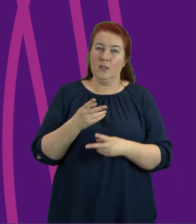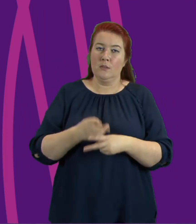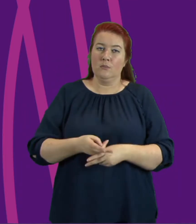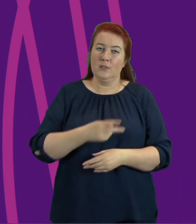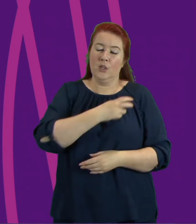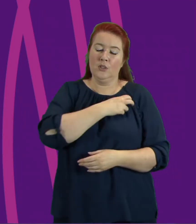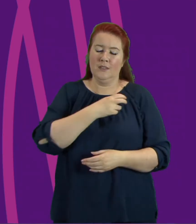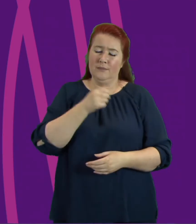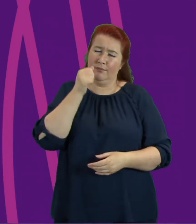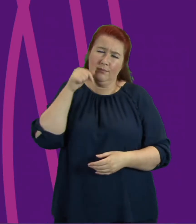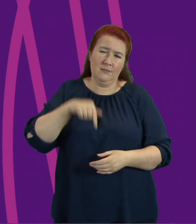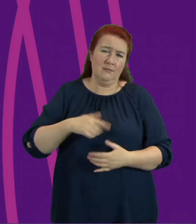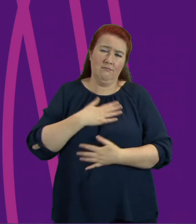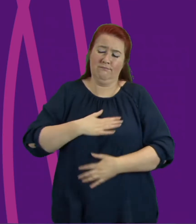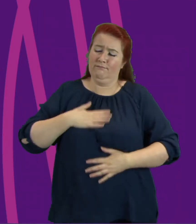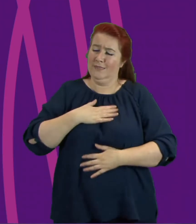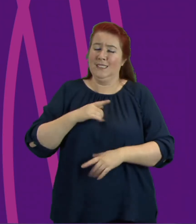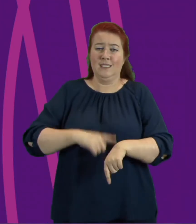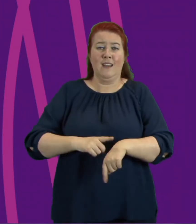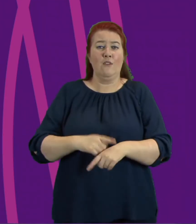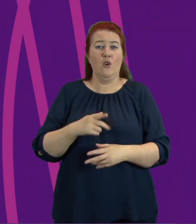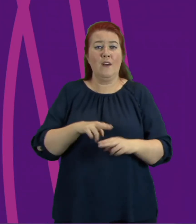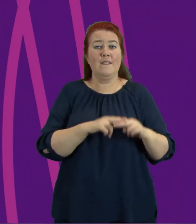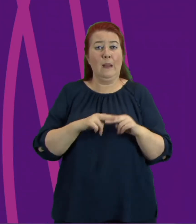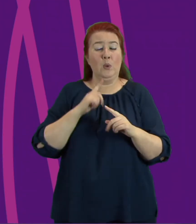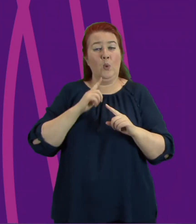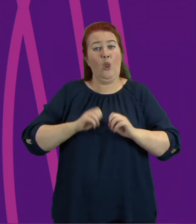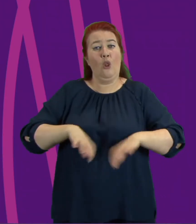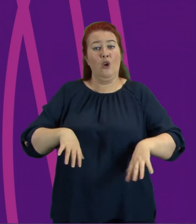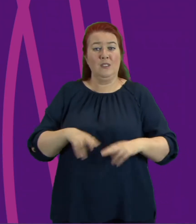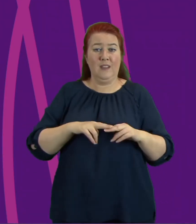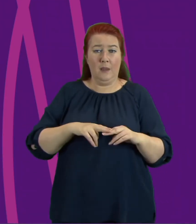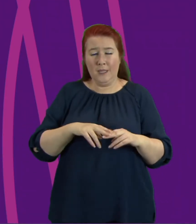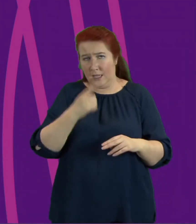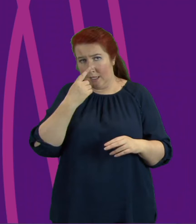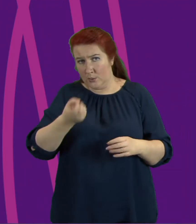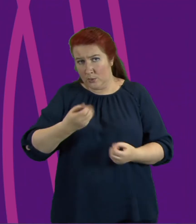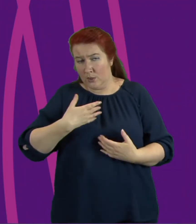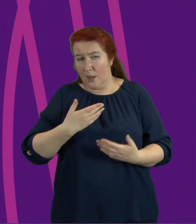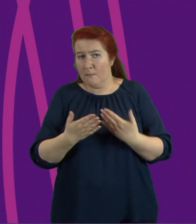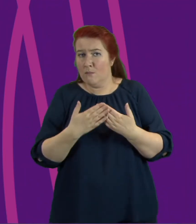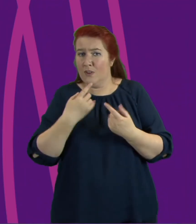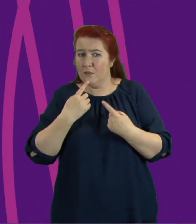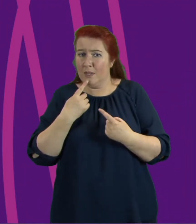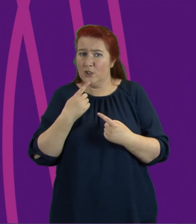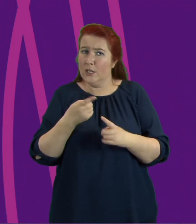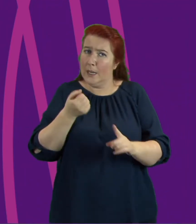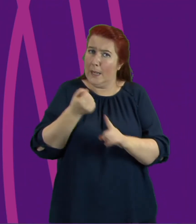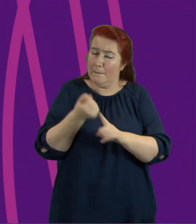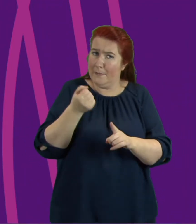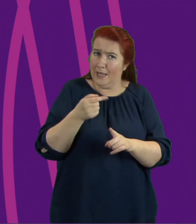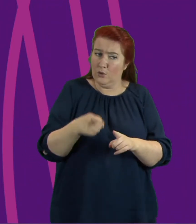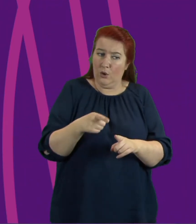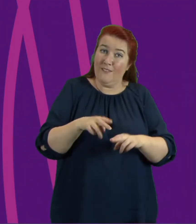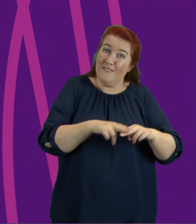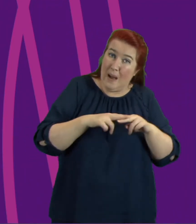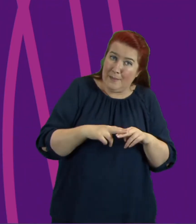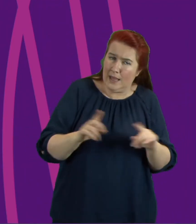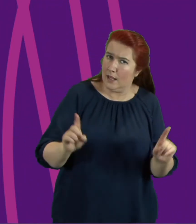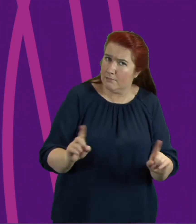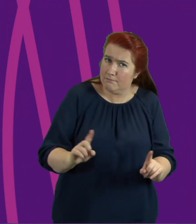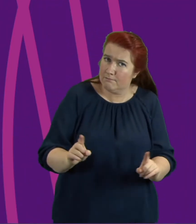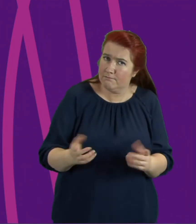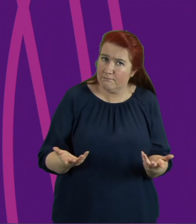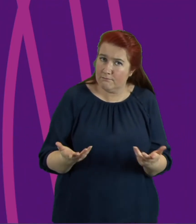who have sadly lost loved ones. Can the Lord Advocate provide further details regarding the impact these changes will have on bereaved families, and whether